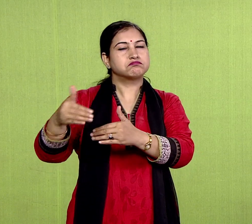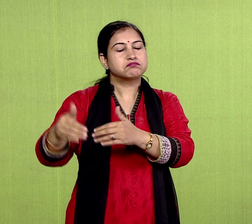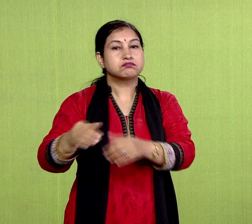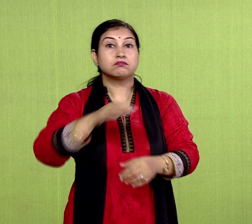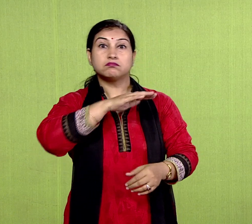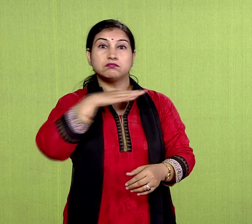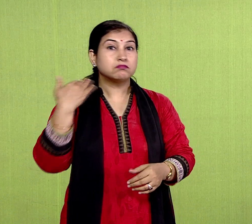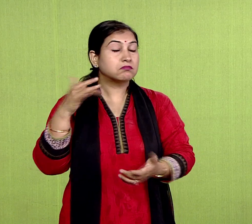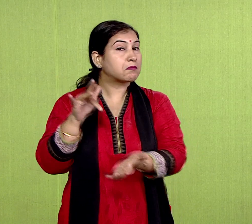Pavapuri